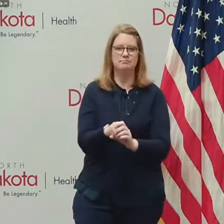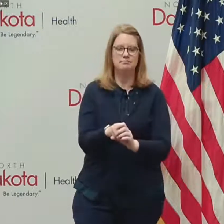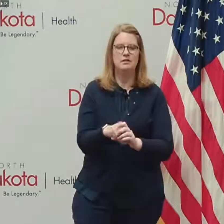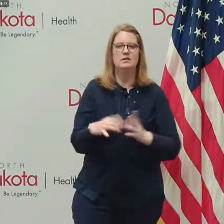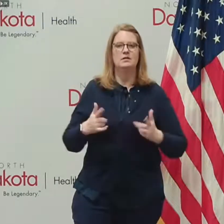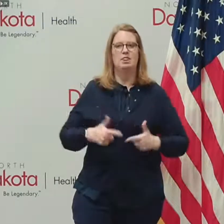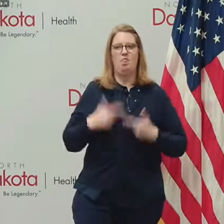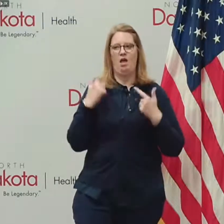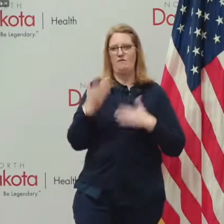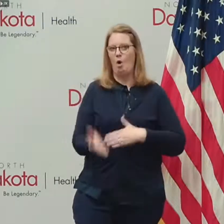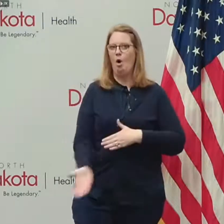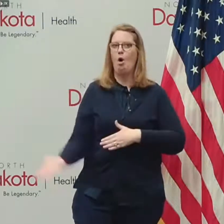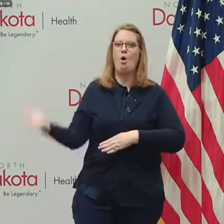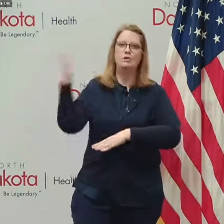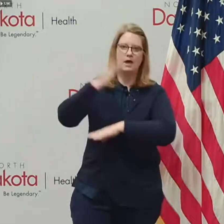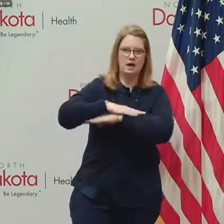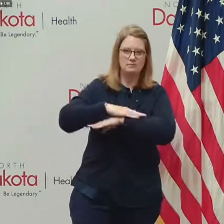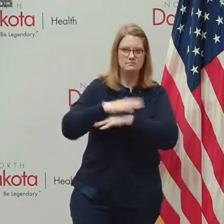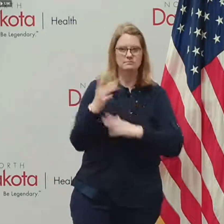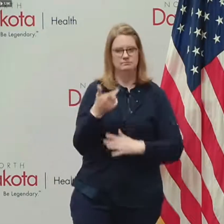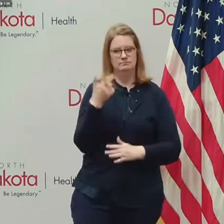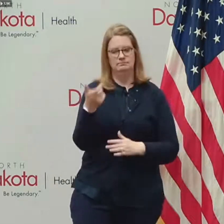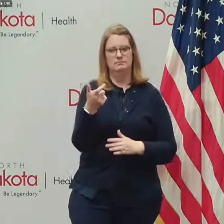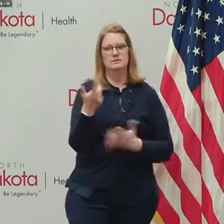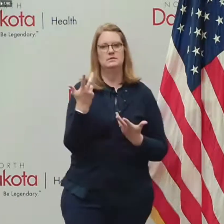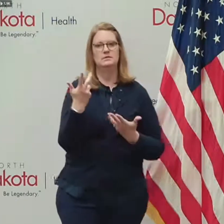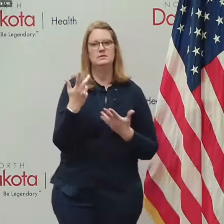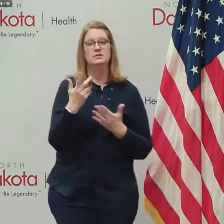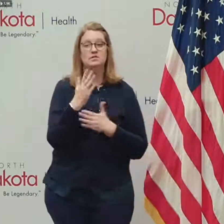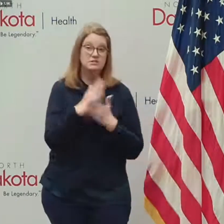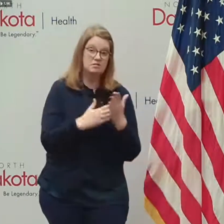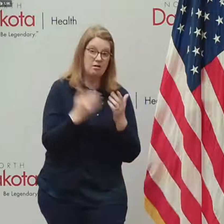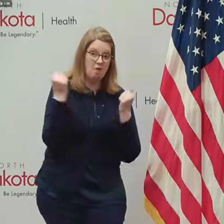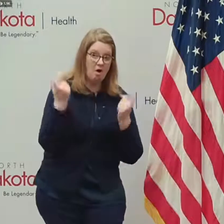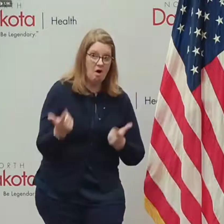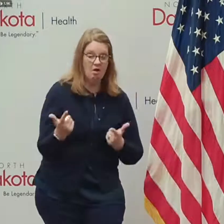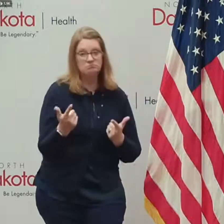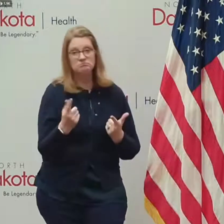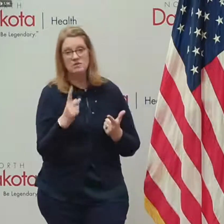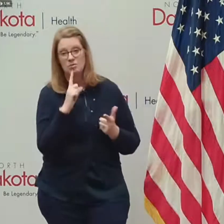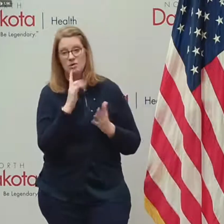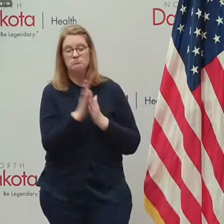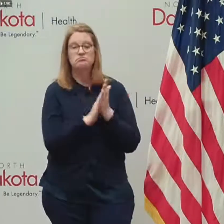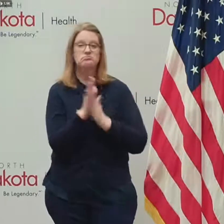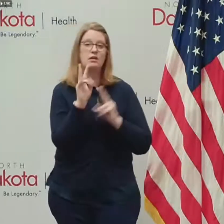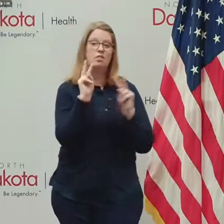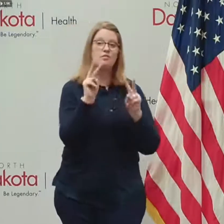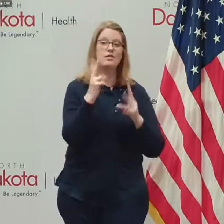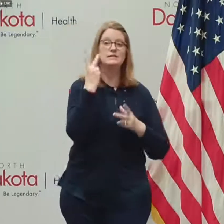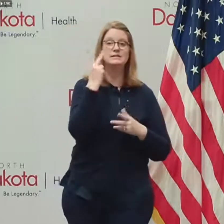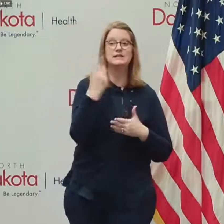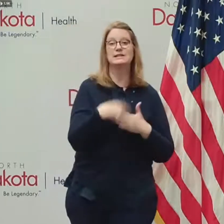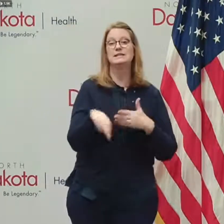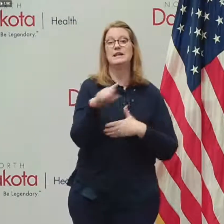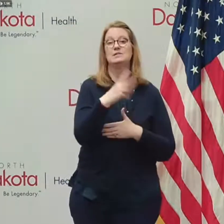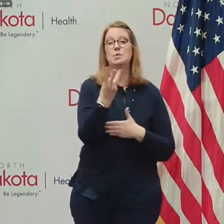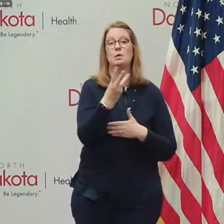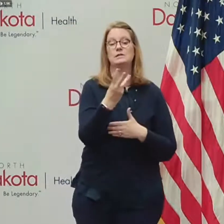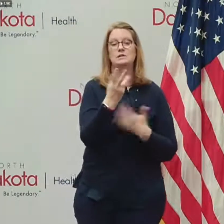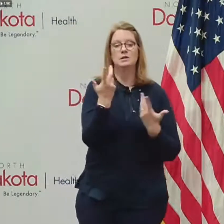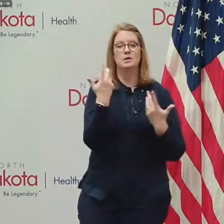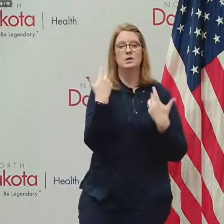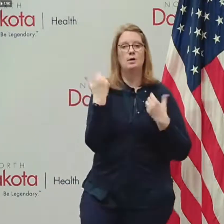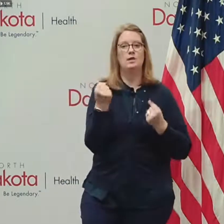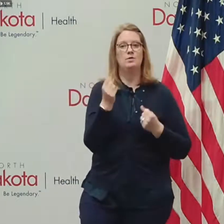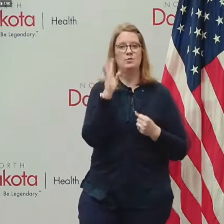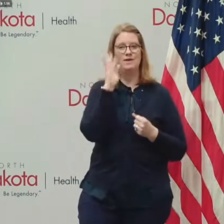Live all day long. So again, tune in for some or all of it. It's free, but we look forward to seeing you there next Wednesday at